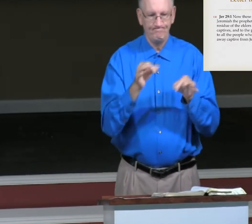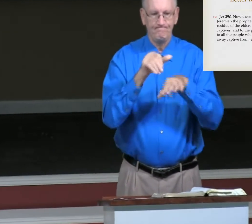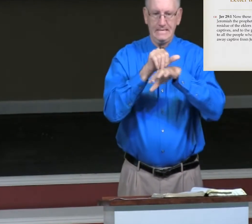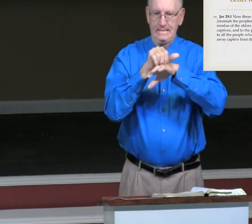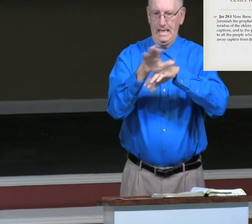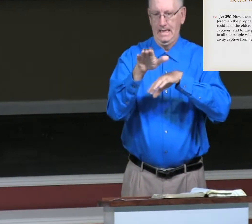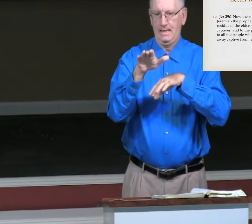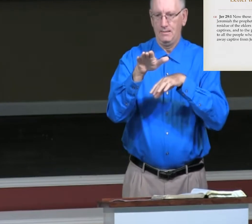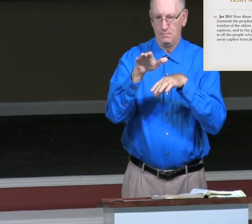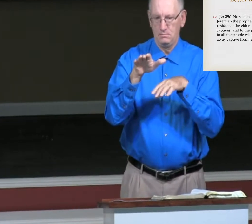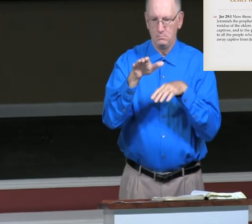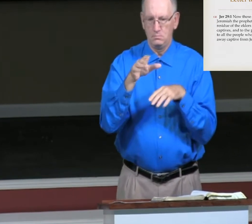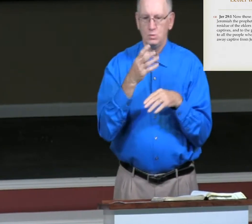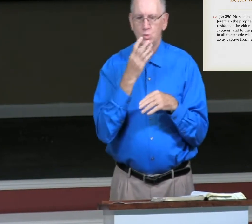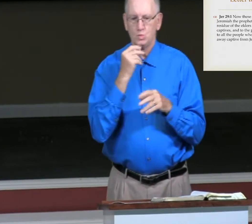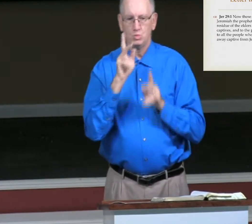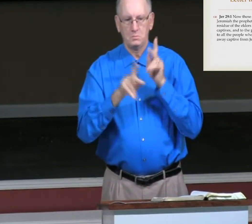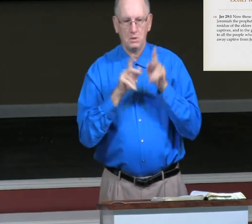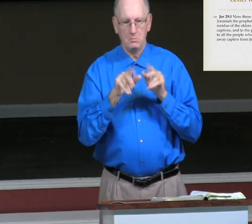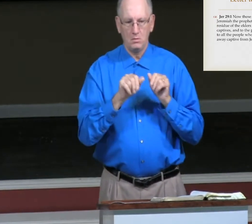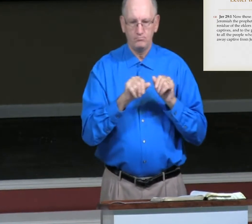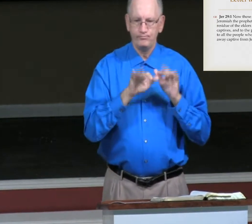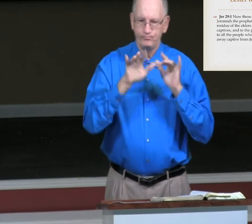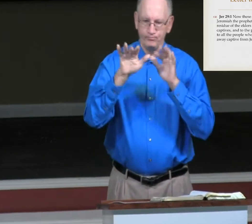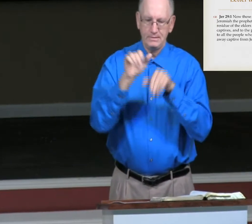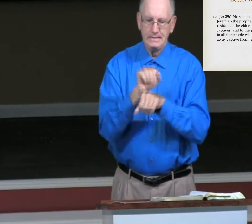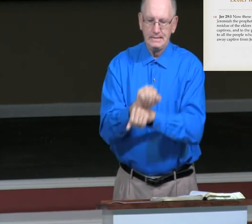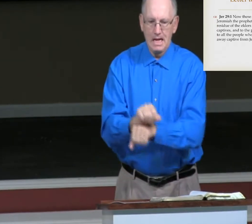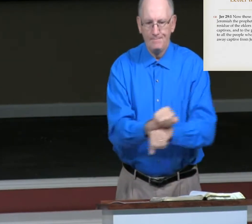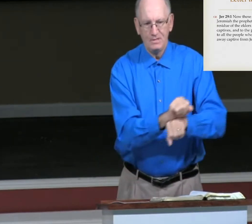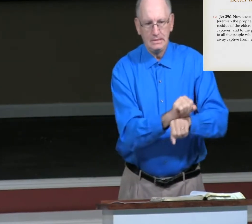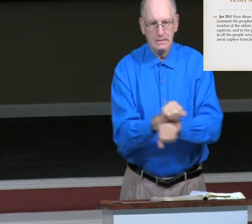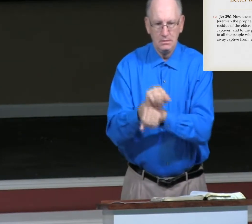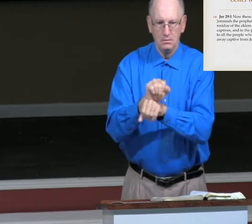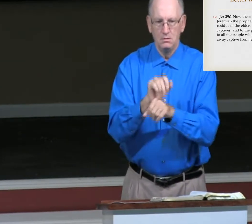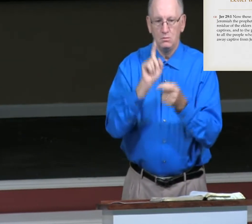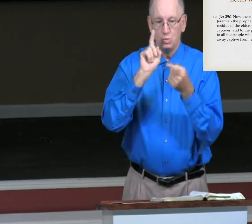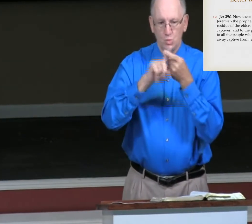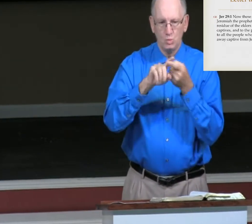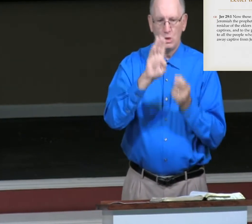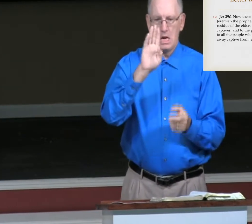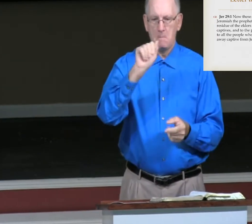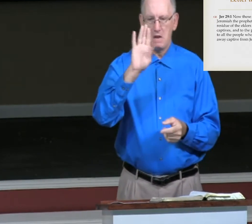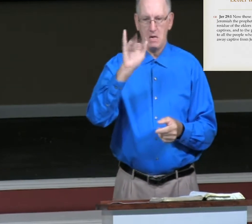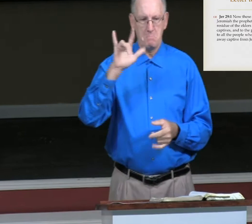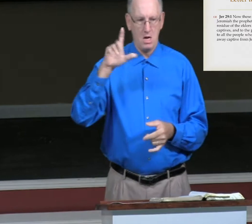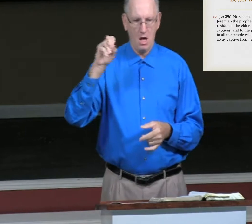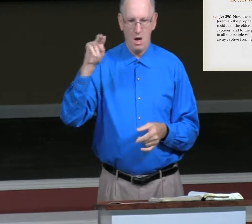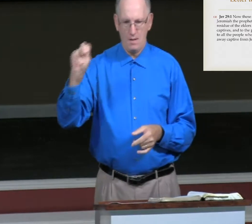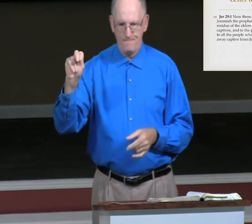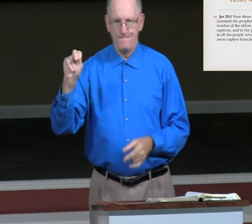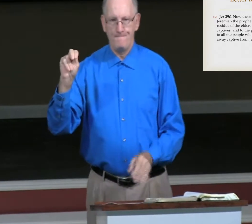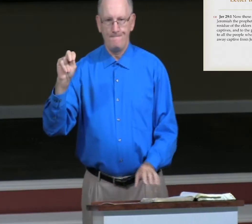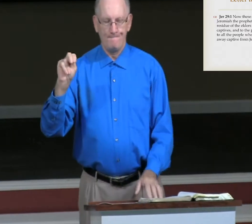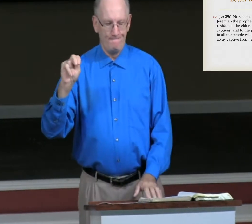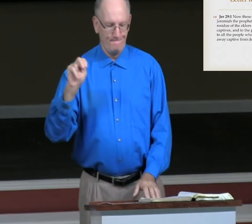Israel. And so he decided to send the Jewish people into slavery, into Babylon.